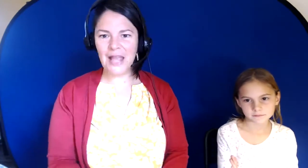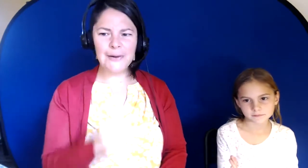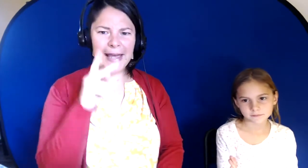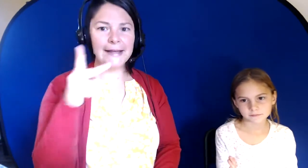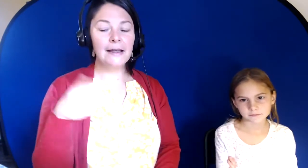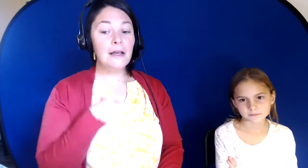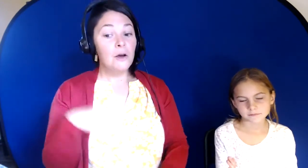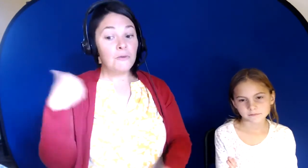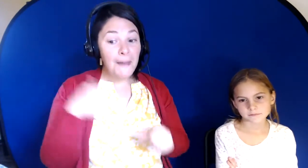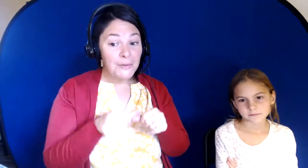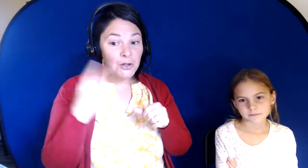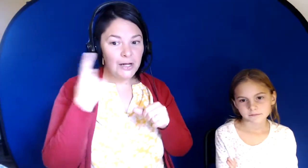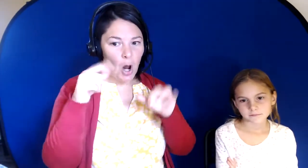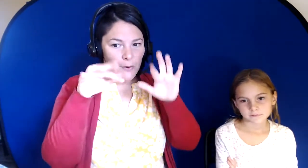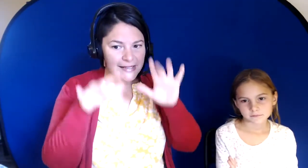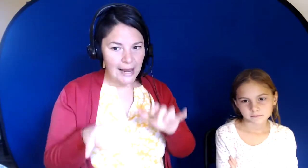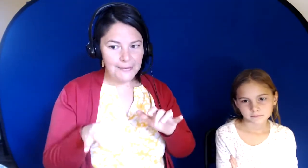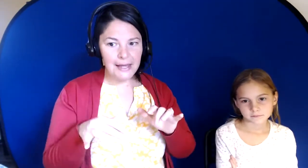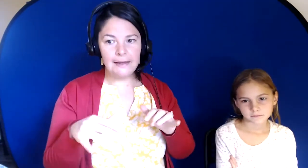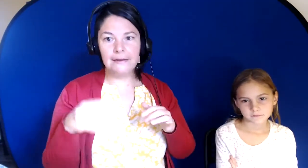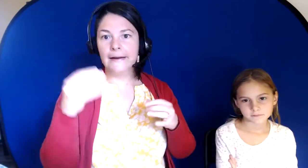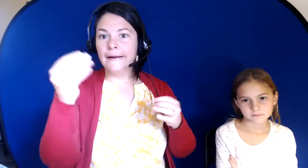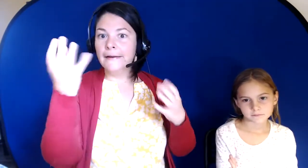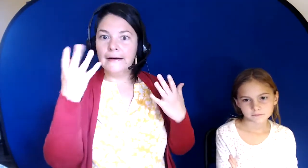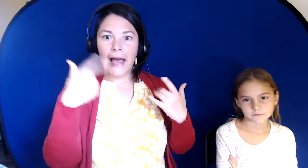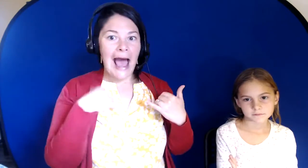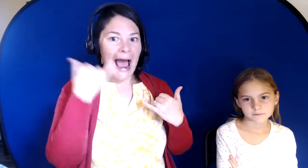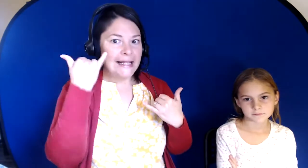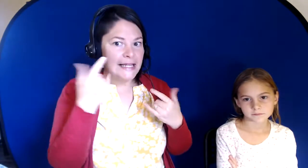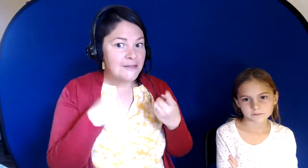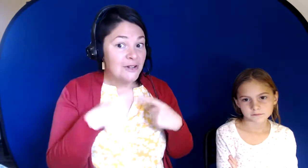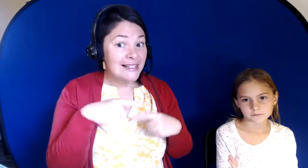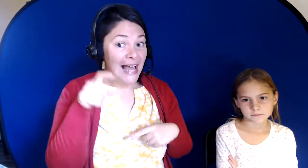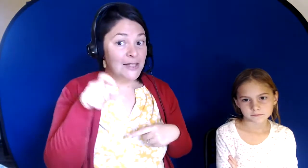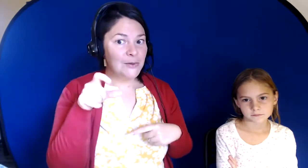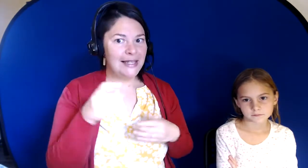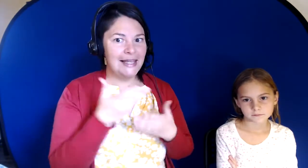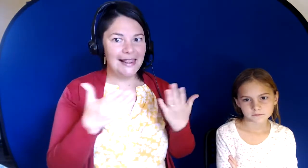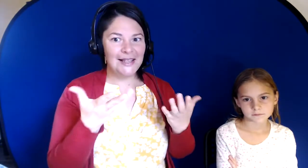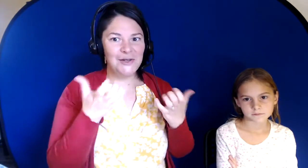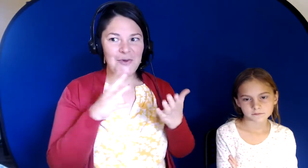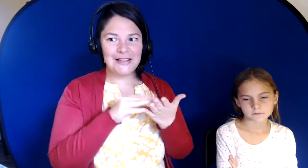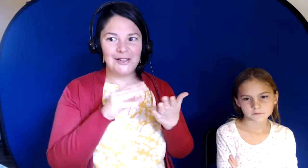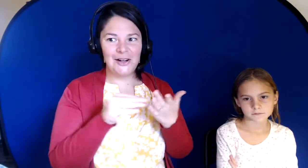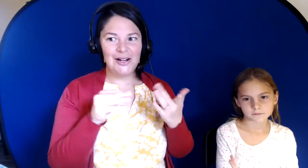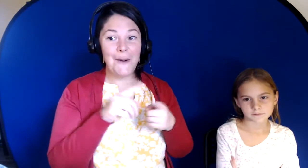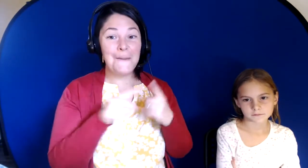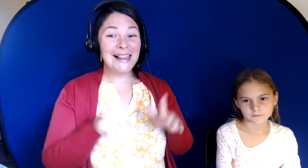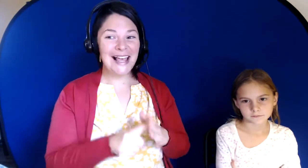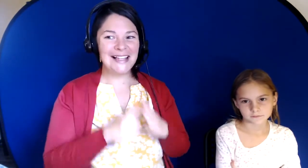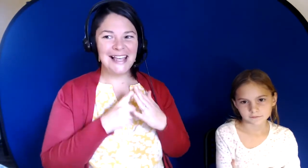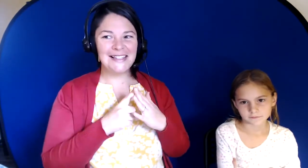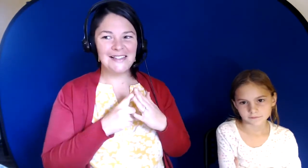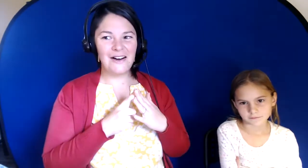Okay, remember you can always type in ideas for signs you need, things you want to learn, but let's get